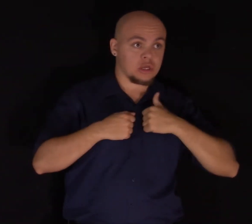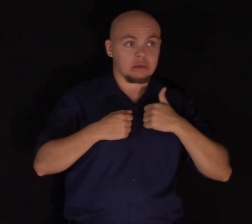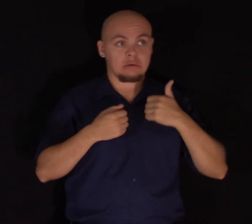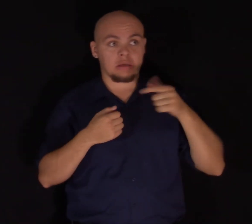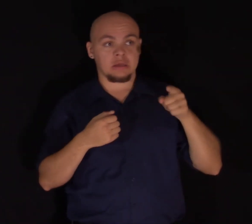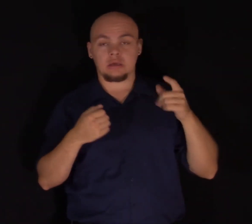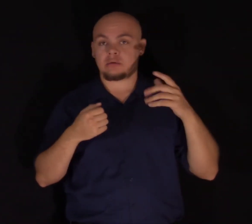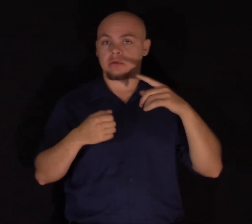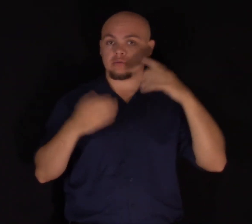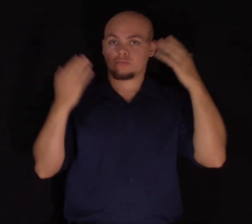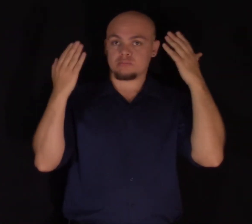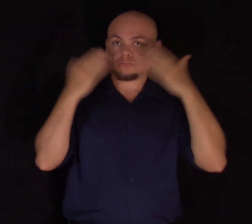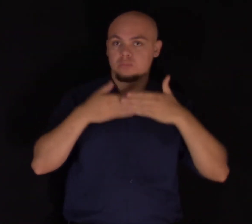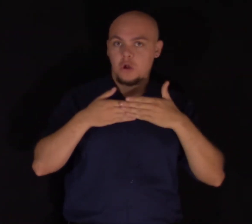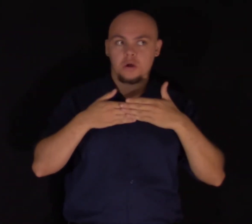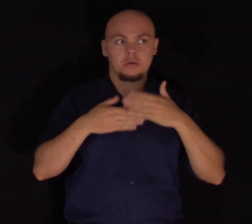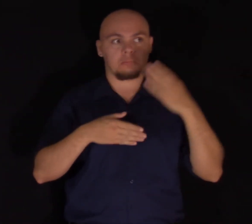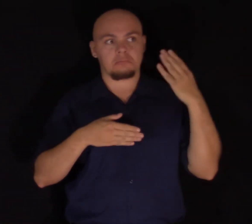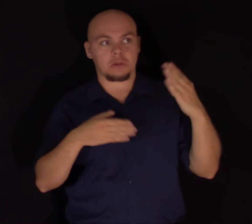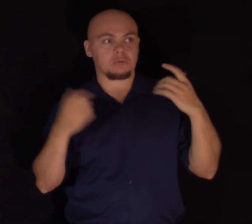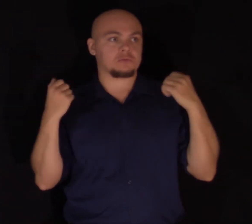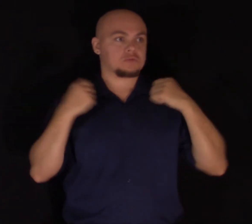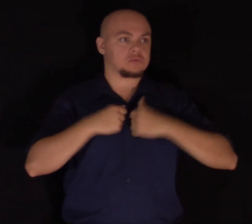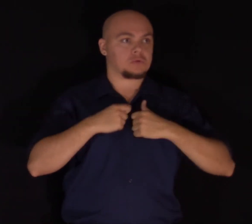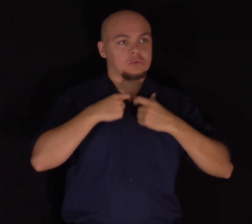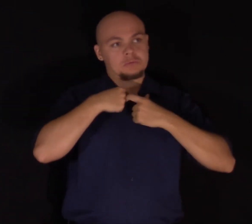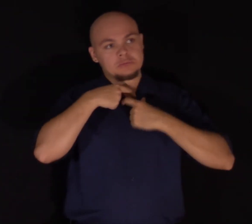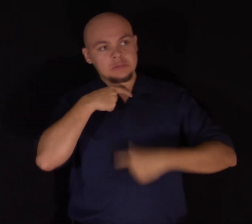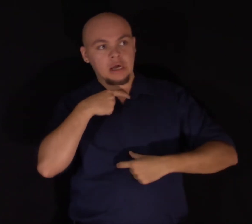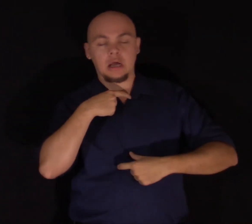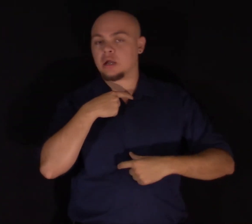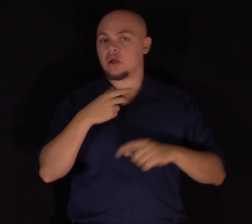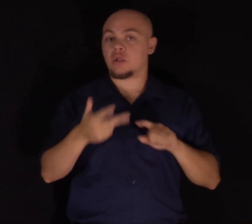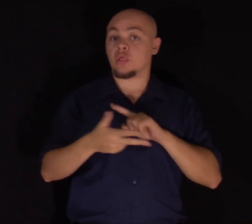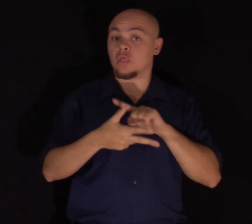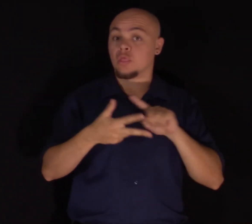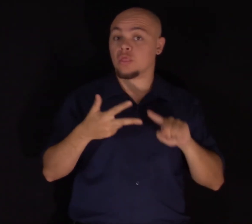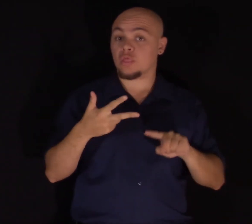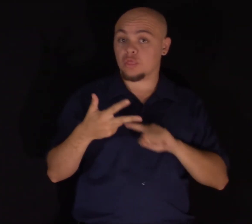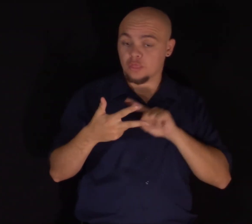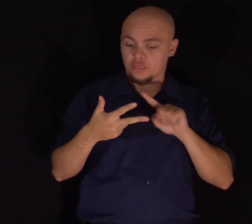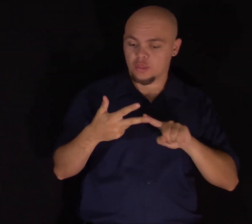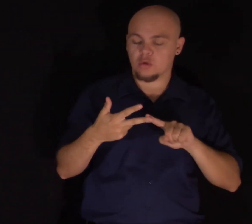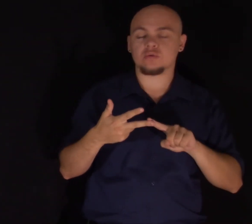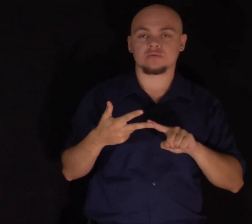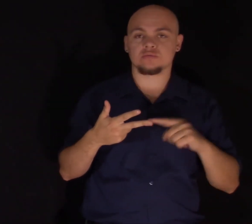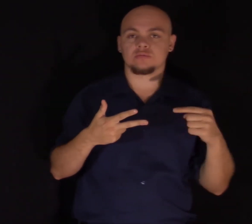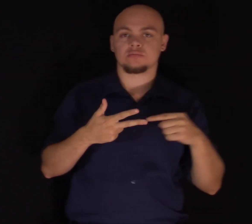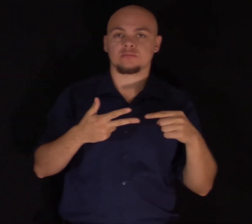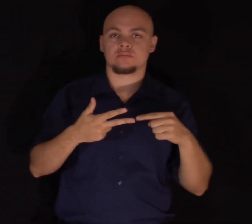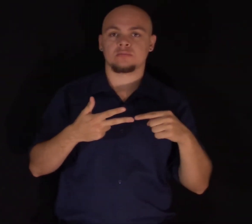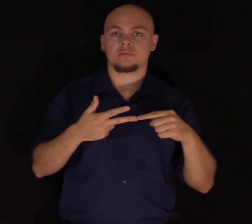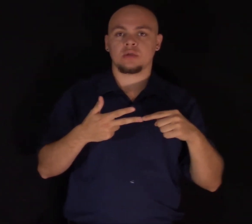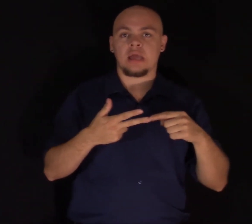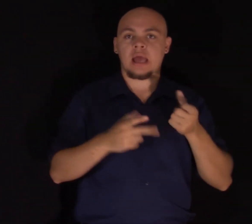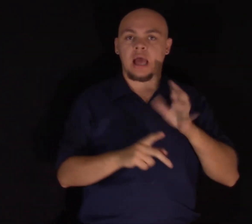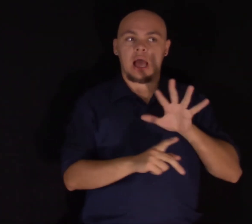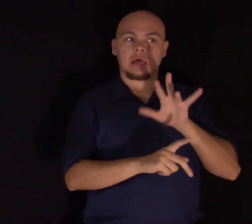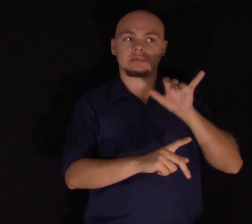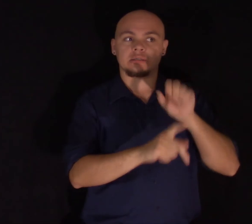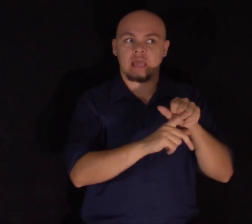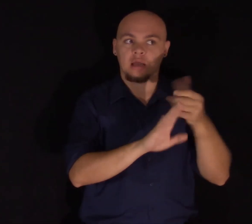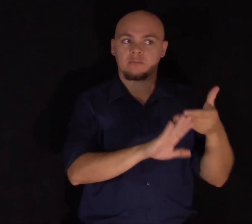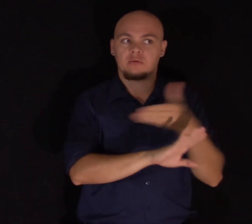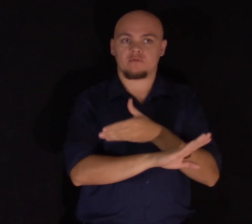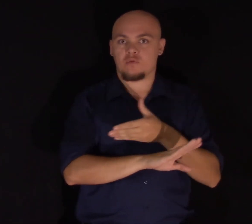wearing a dark blue suit and tie. The third option is do a preemptive strike to mitigate